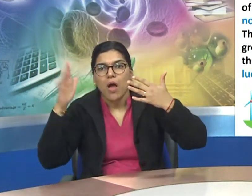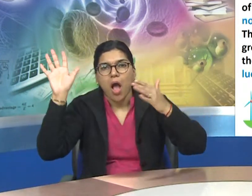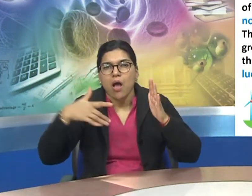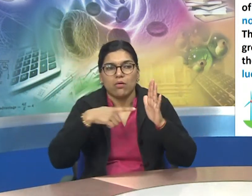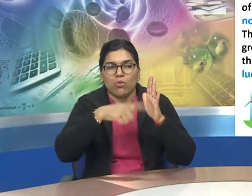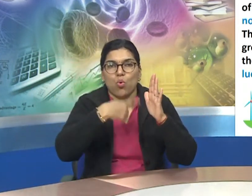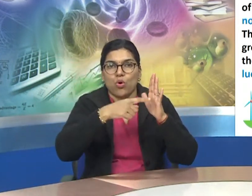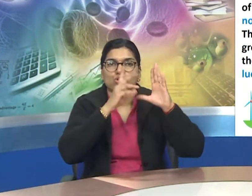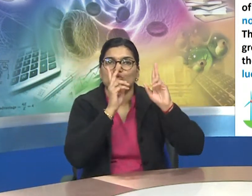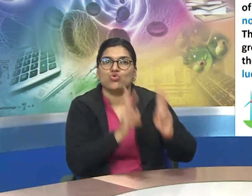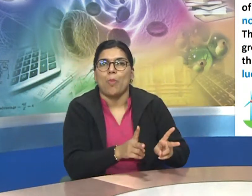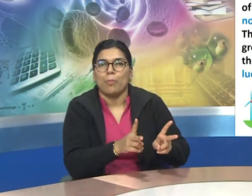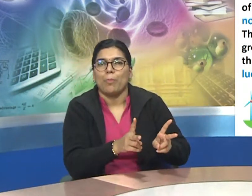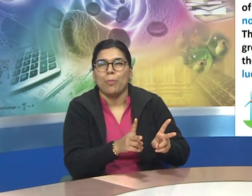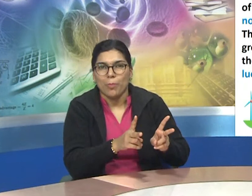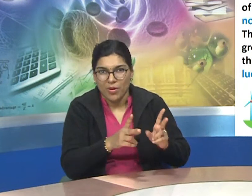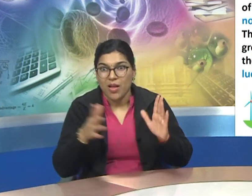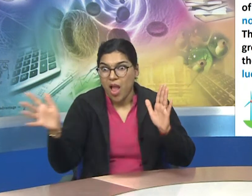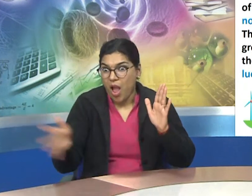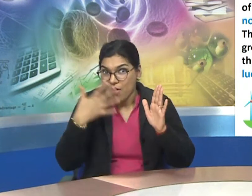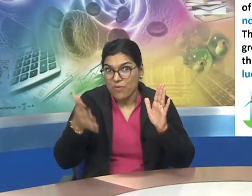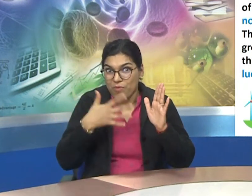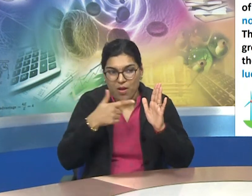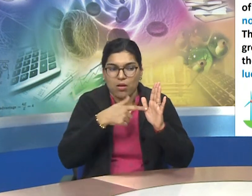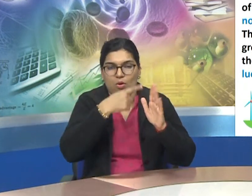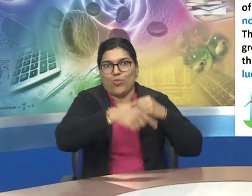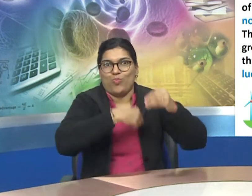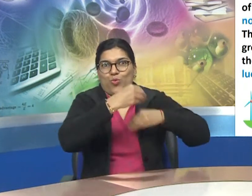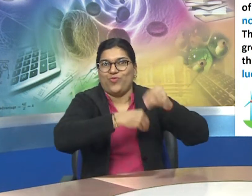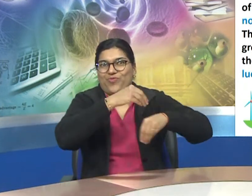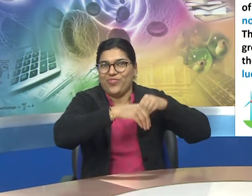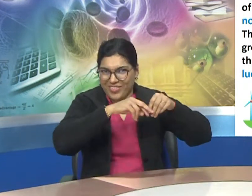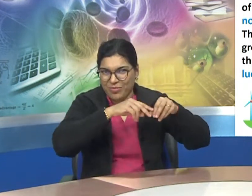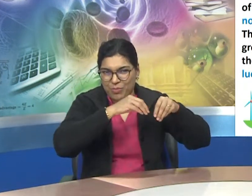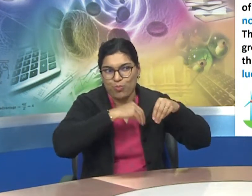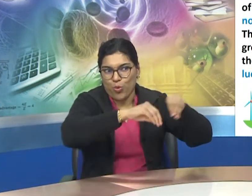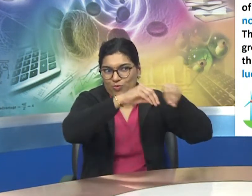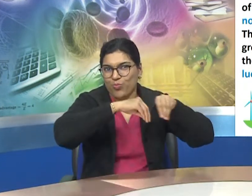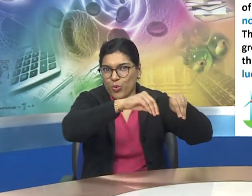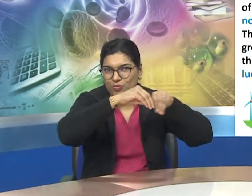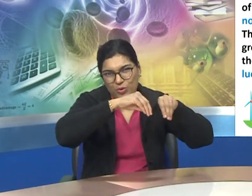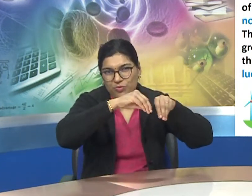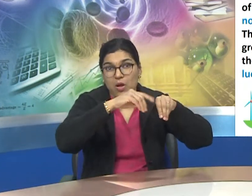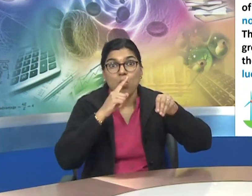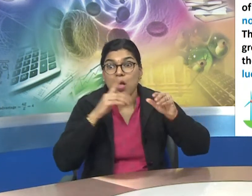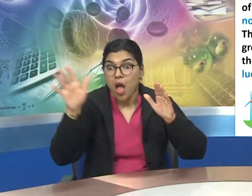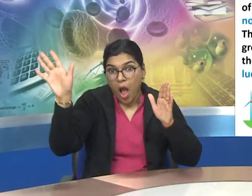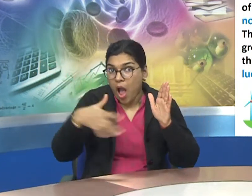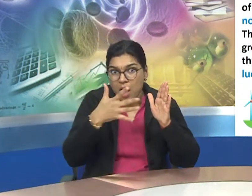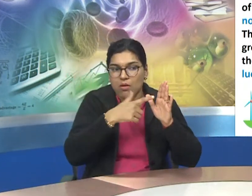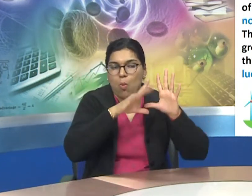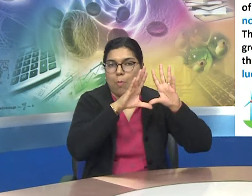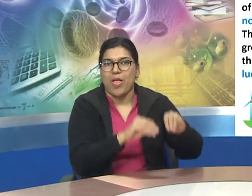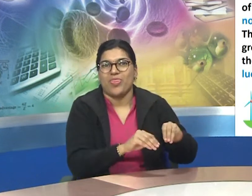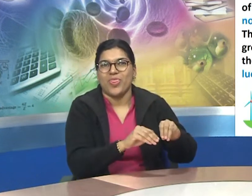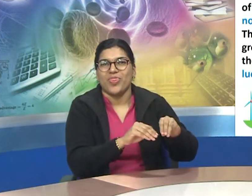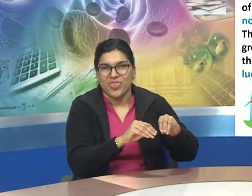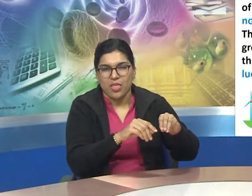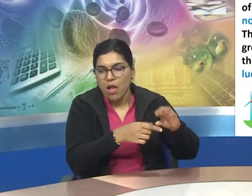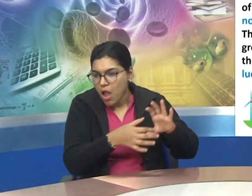The fact remains that wind is the fastest growing source of electricity generation in the